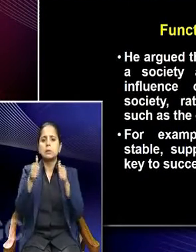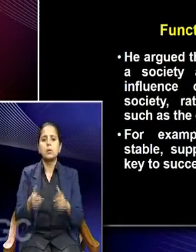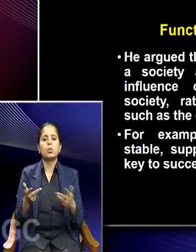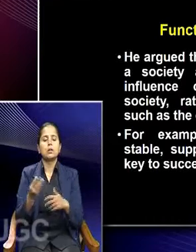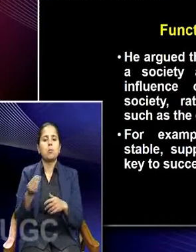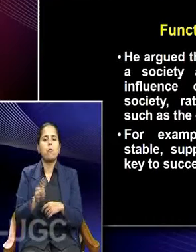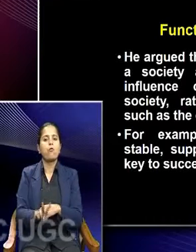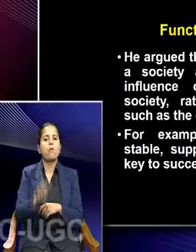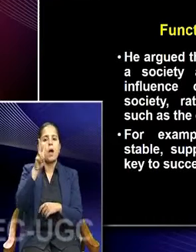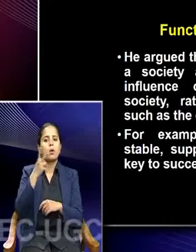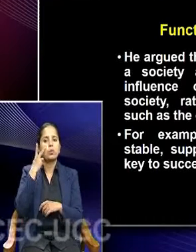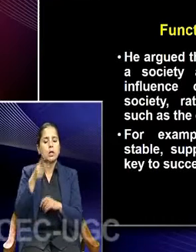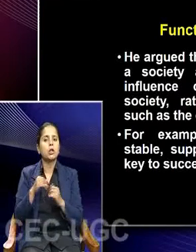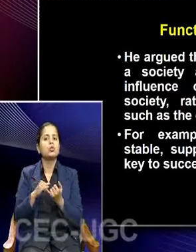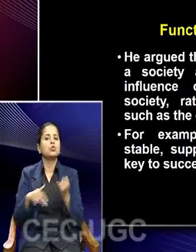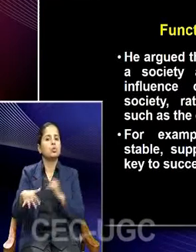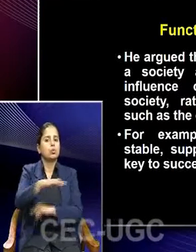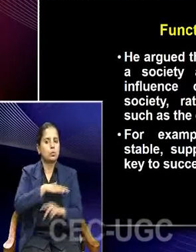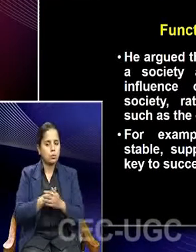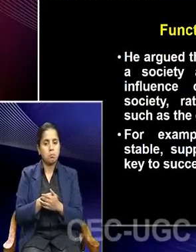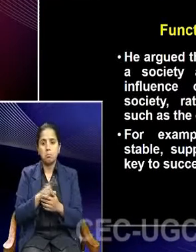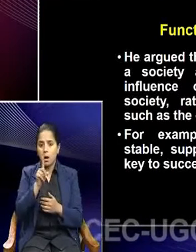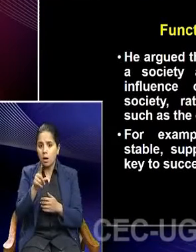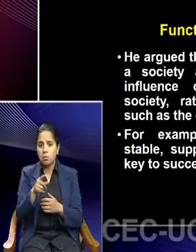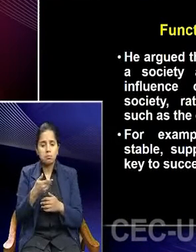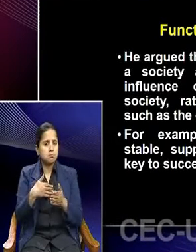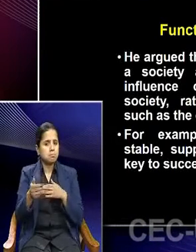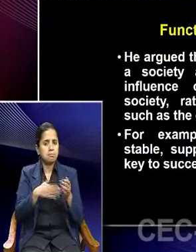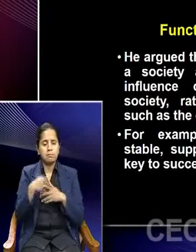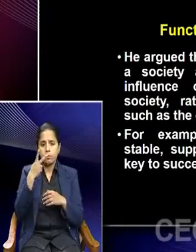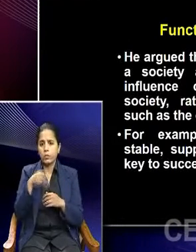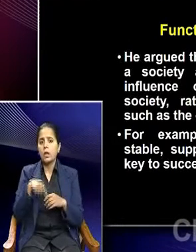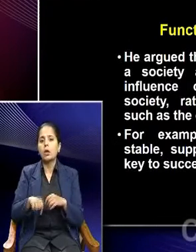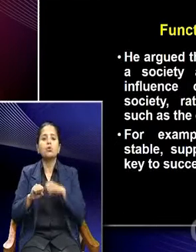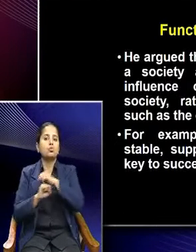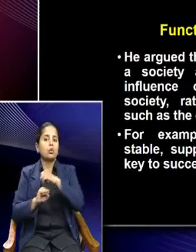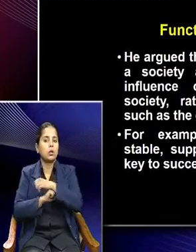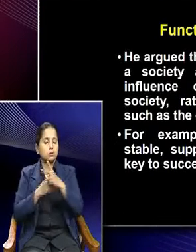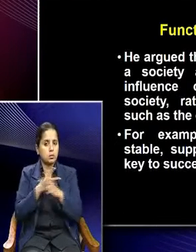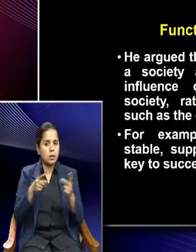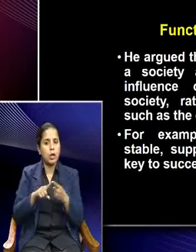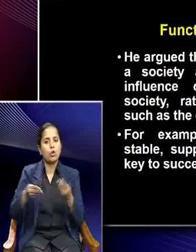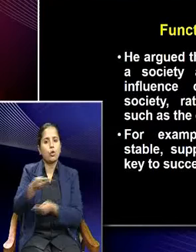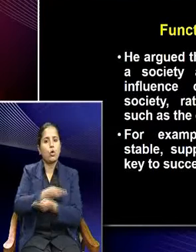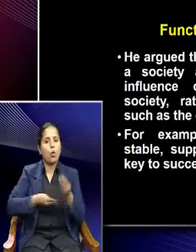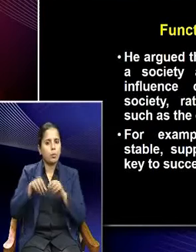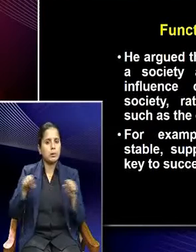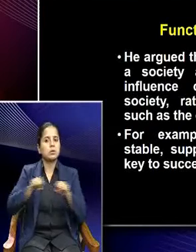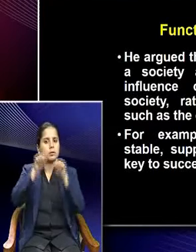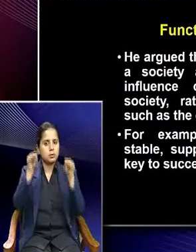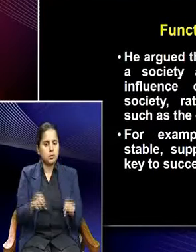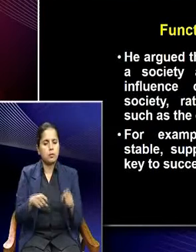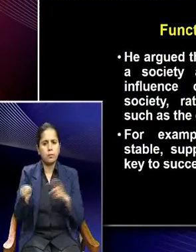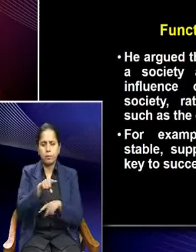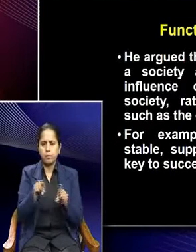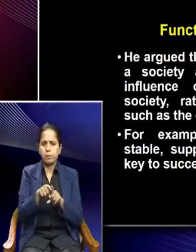certain values in society rather than in the structure as in the economic system. So he is kind